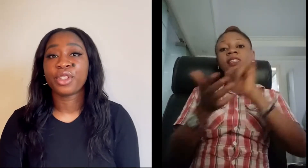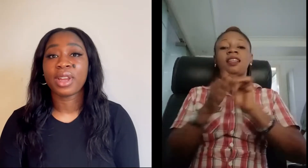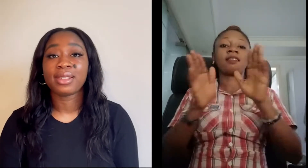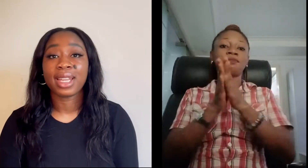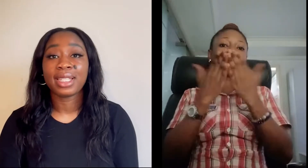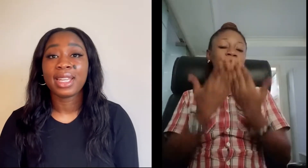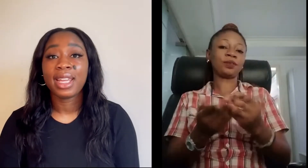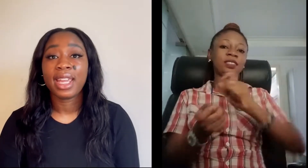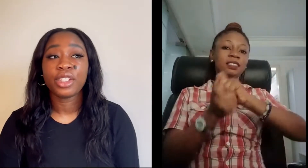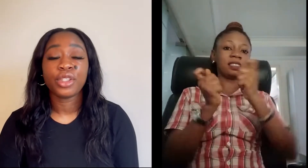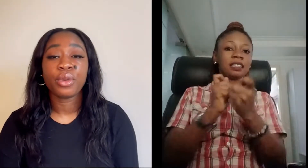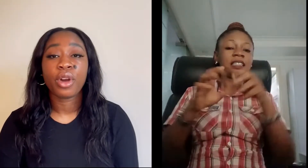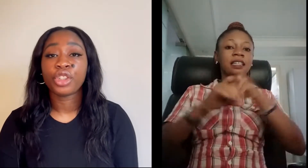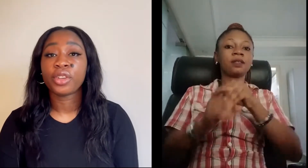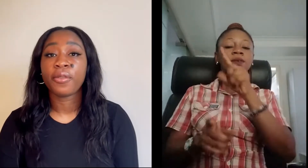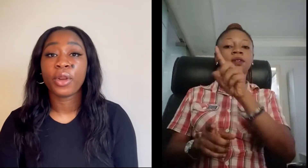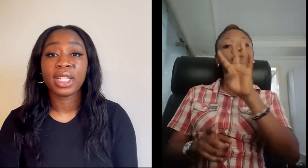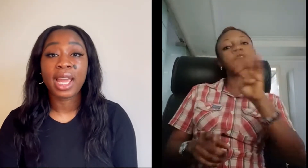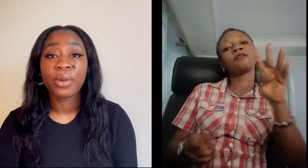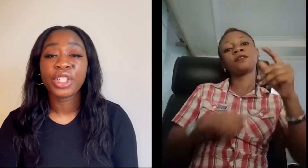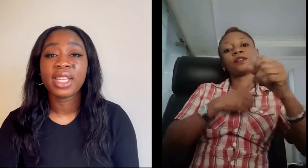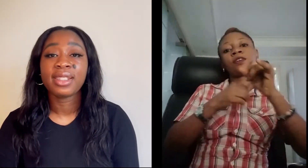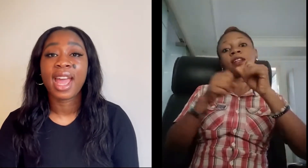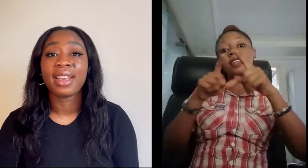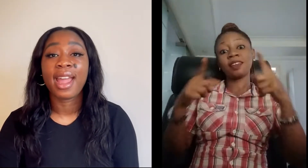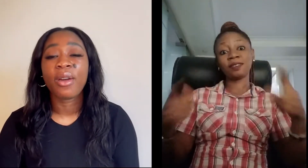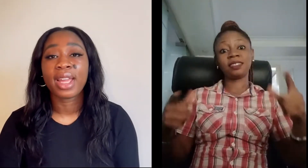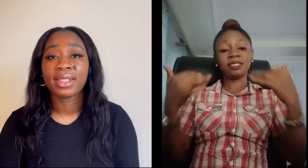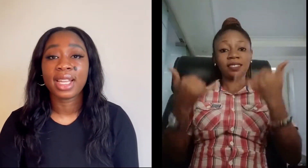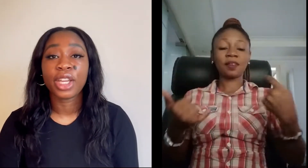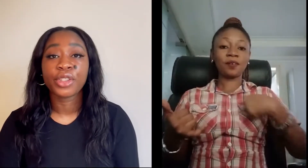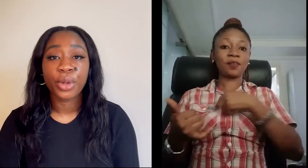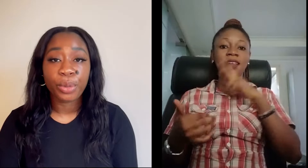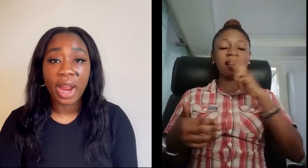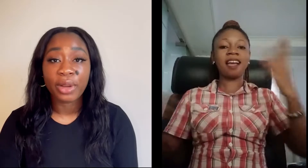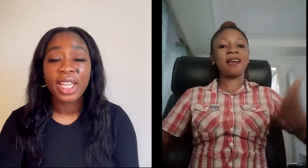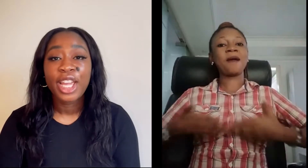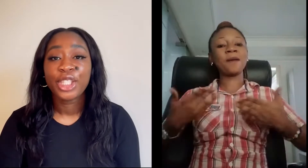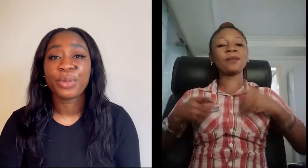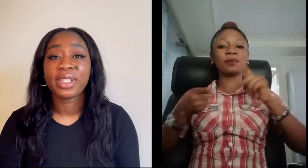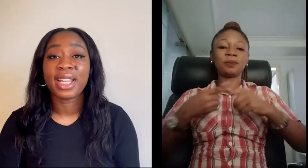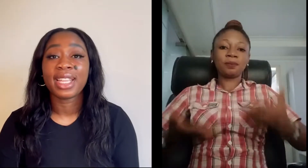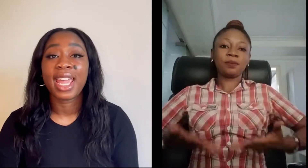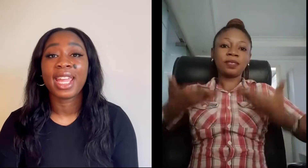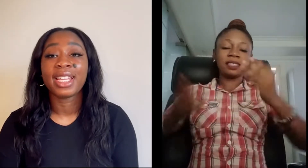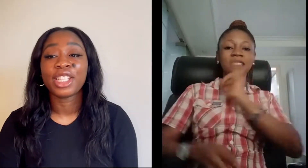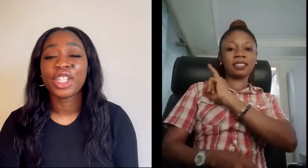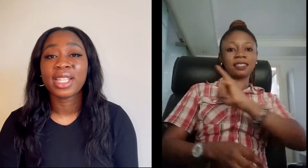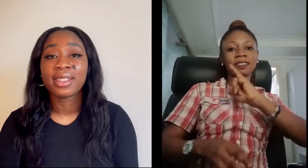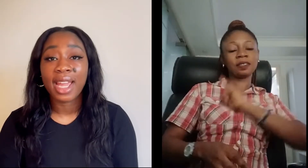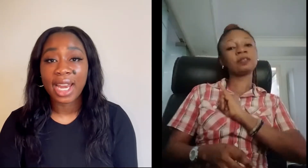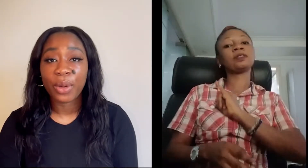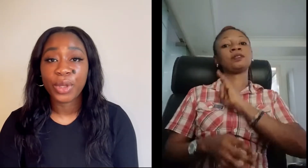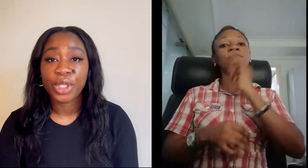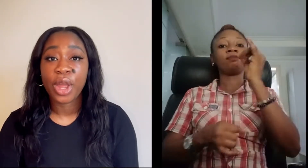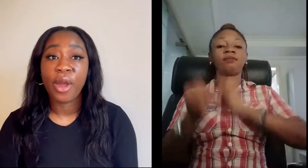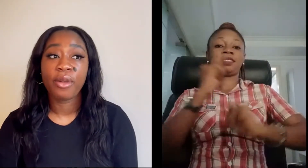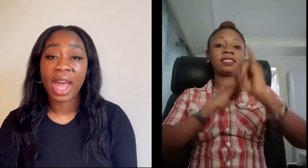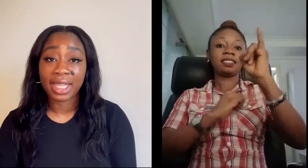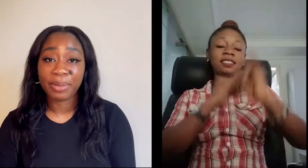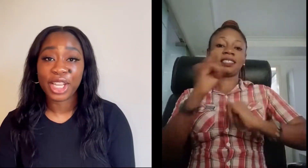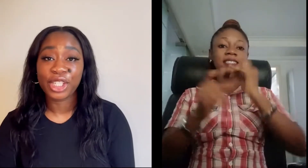book has been translated into 140 languages, and now S-Deli are so proud to present an Indigenous sign